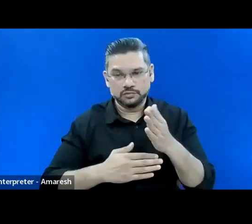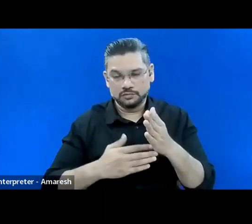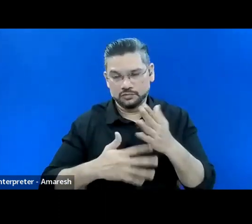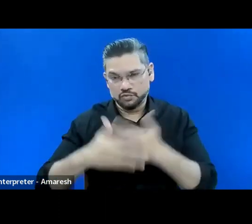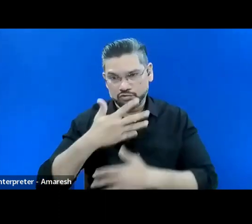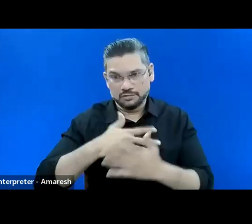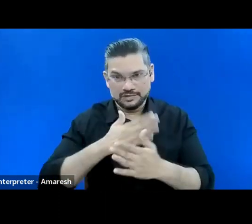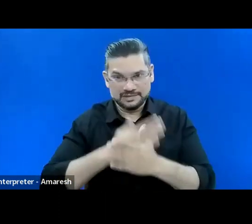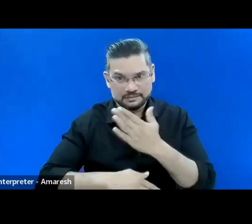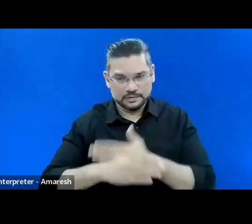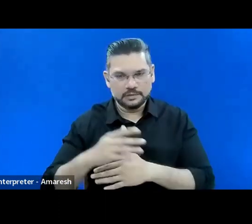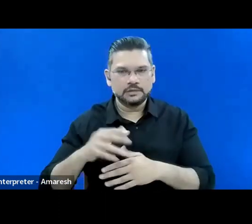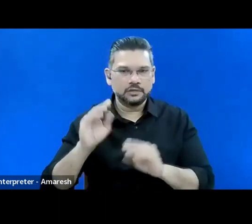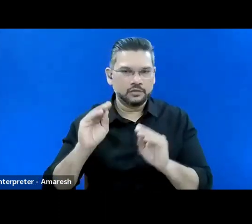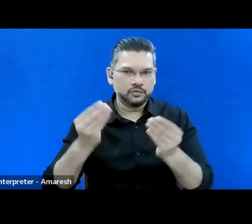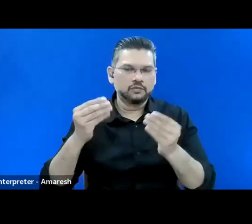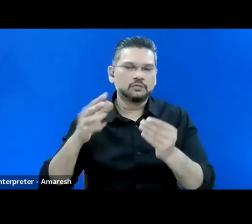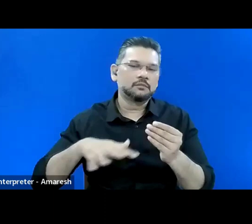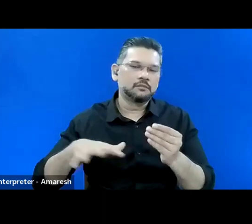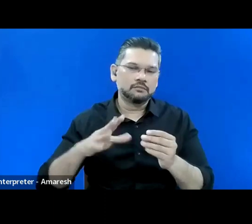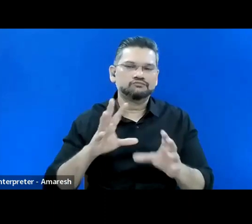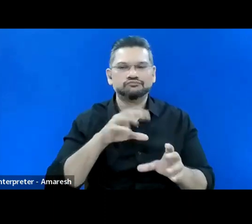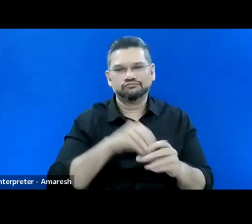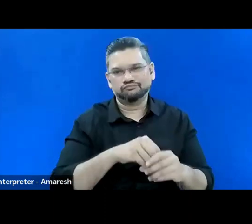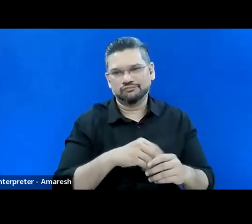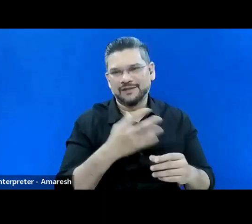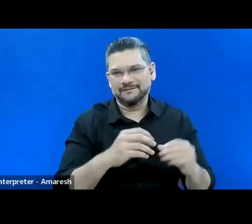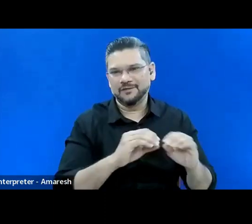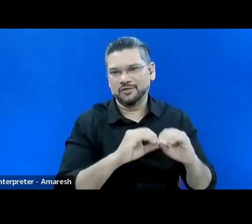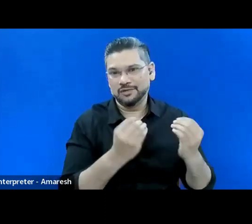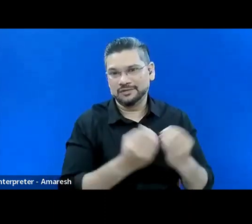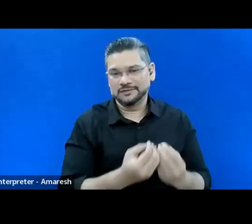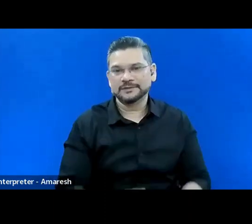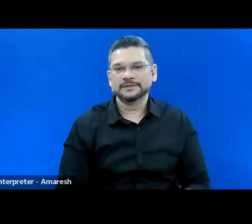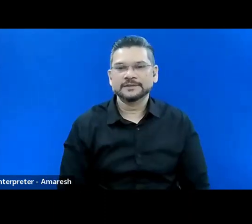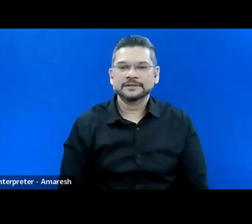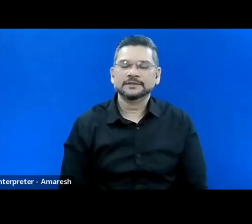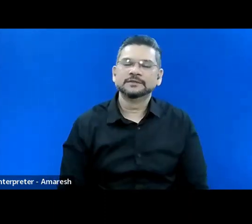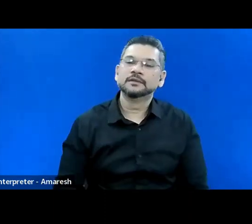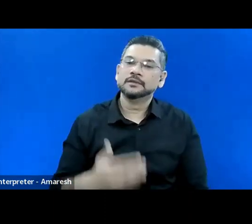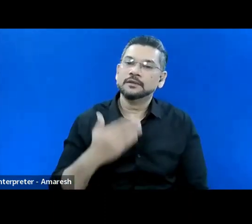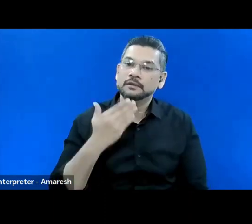Brian. Okay, thank you so much, Walker.